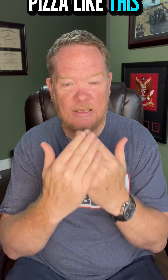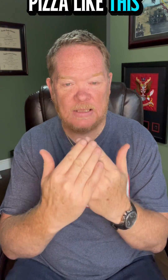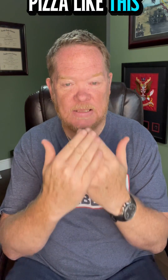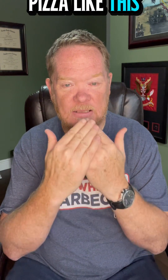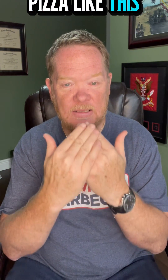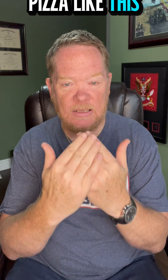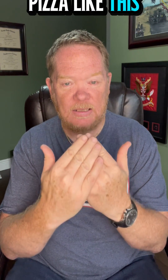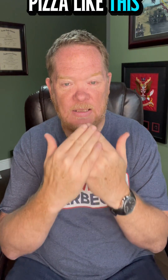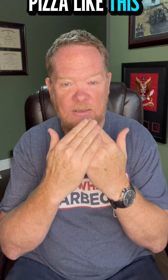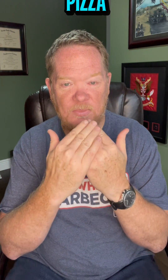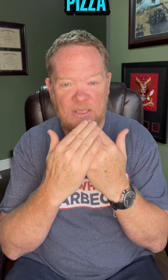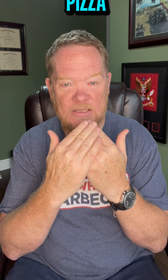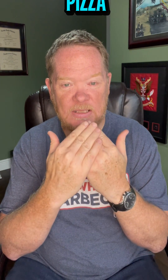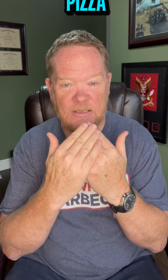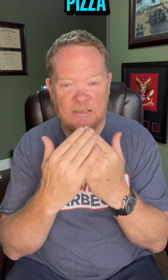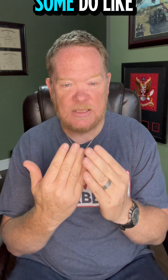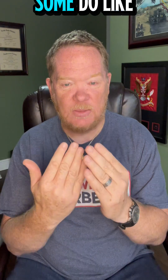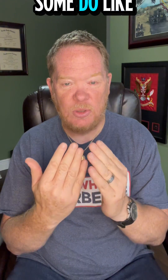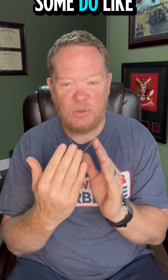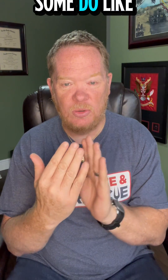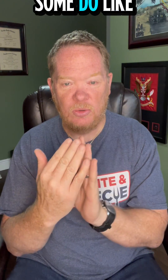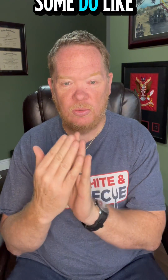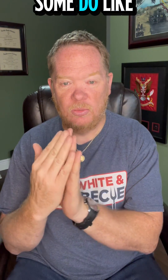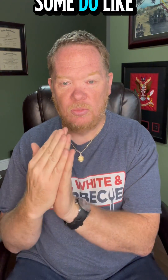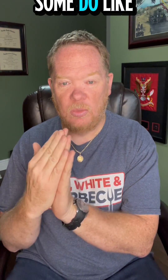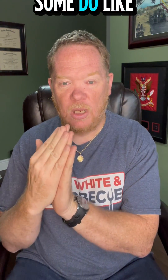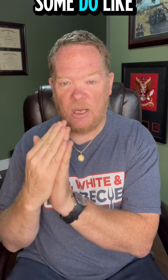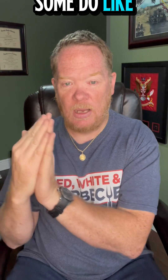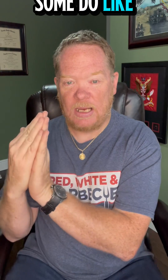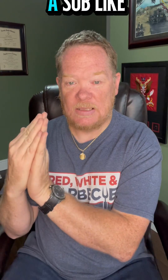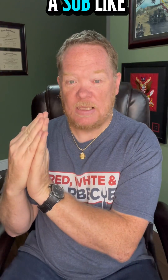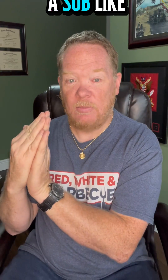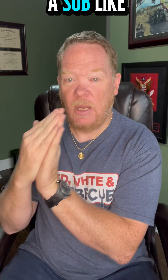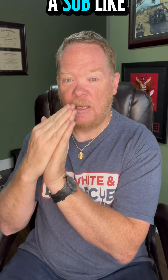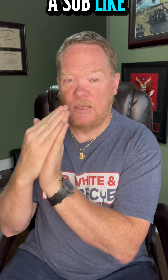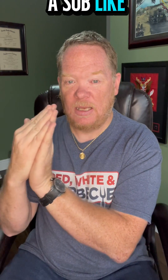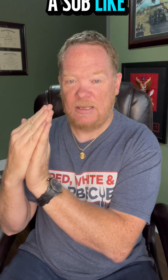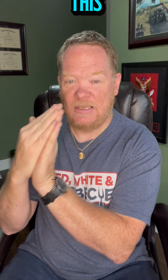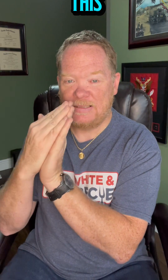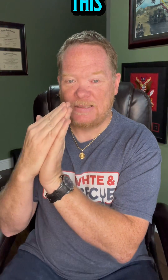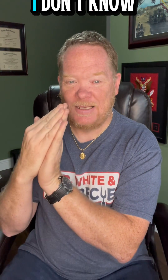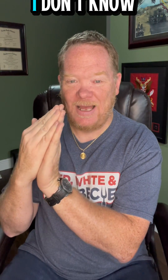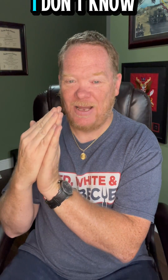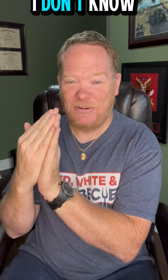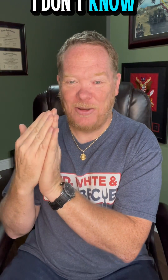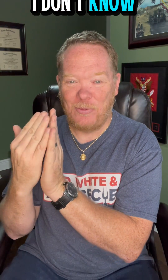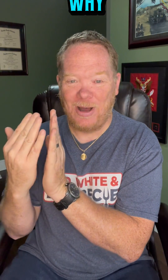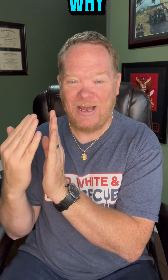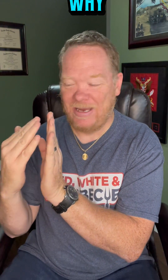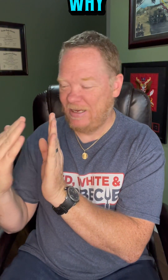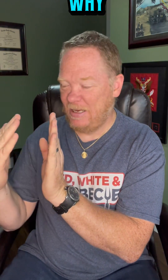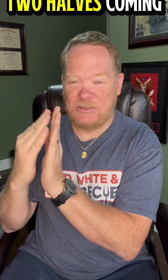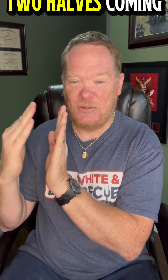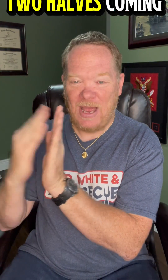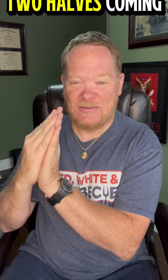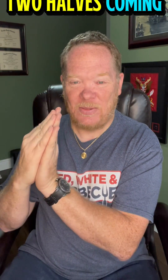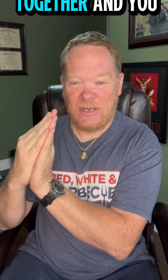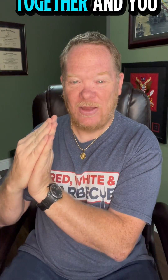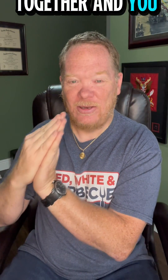this, pizza. Some do like a sub like this. I don't know why. Two halves coming together and you eat